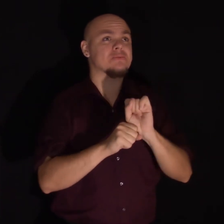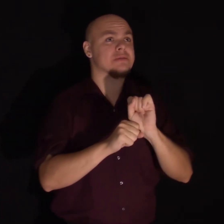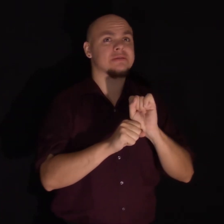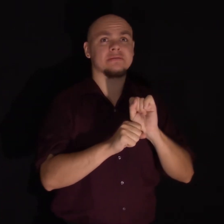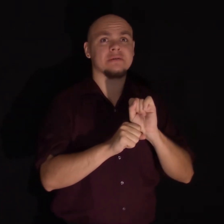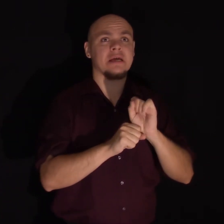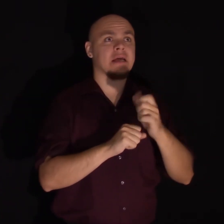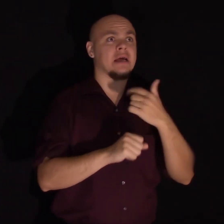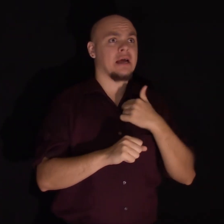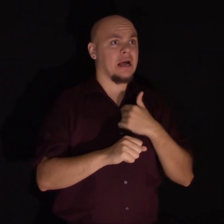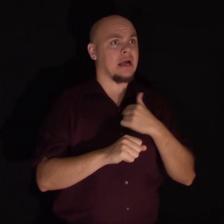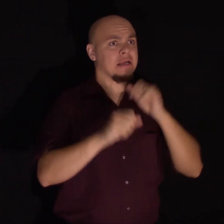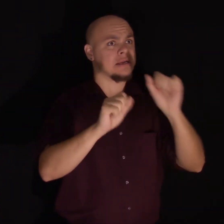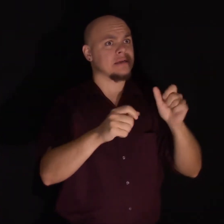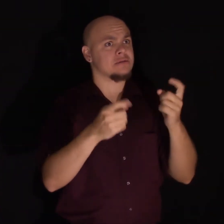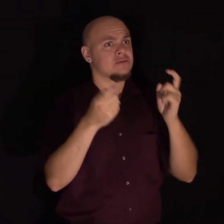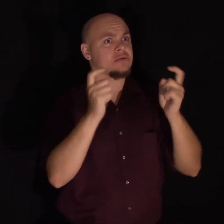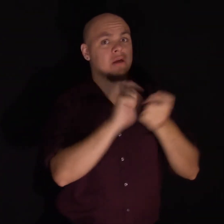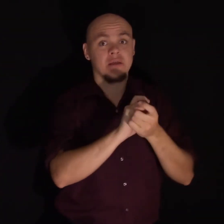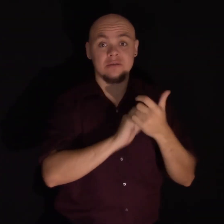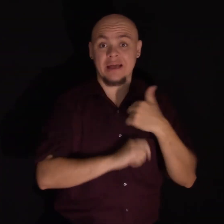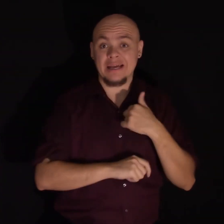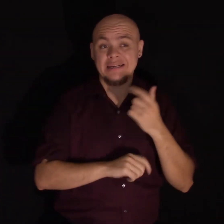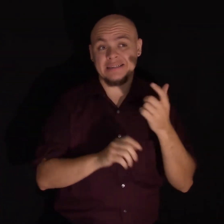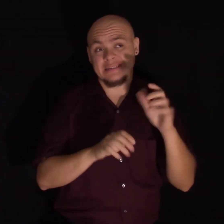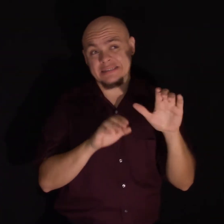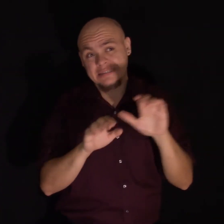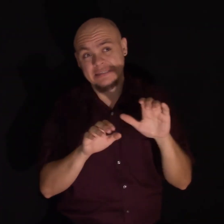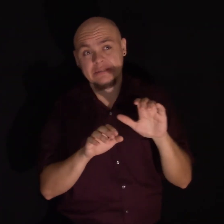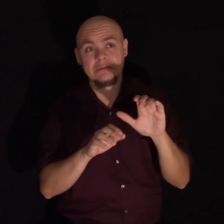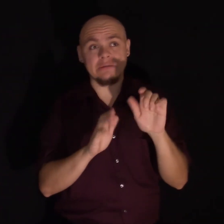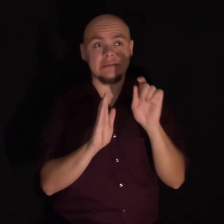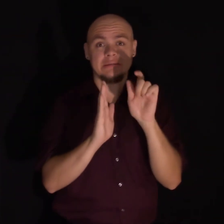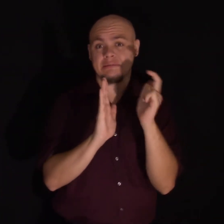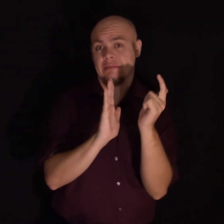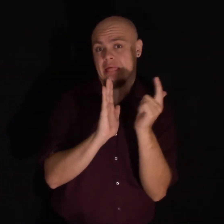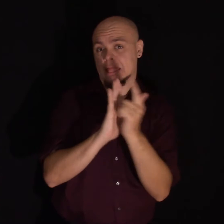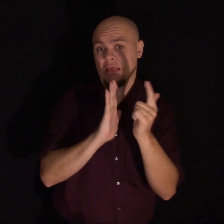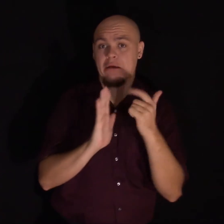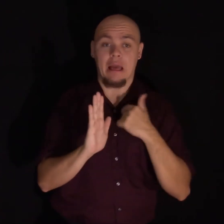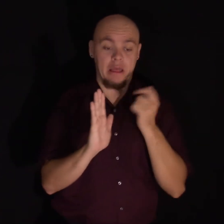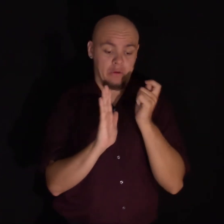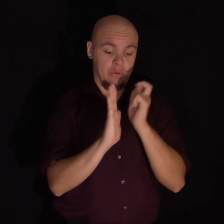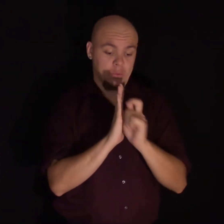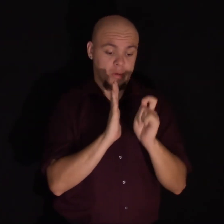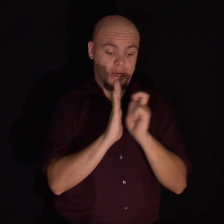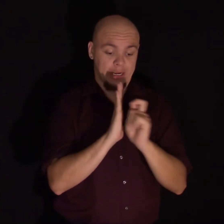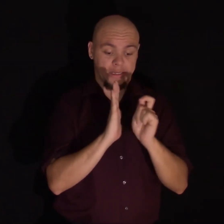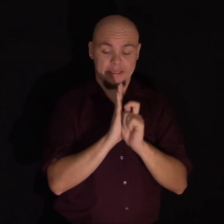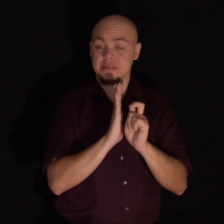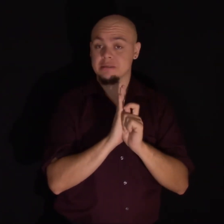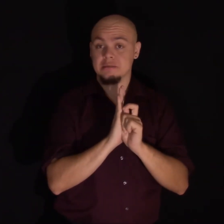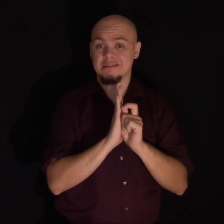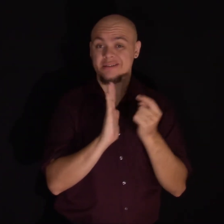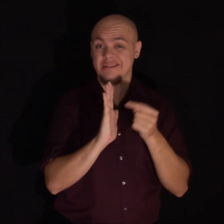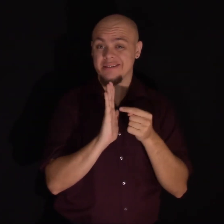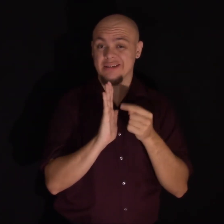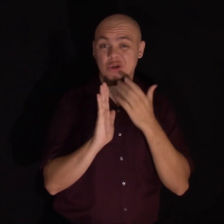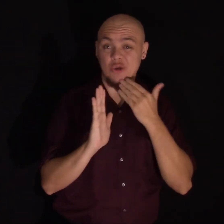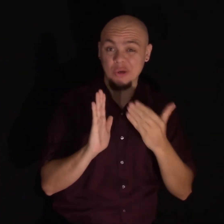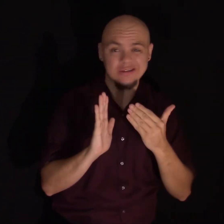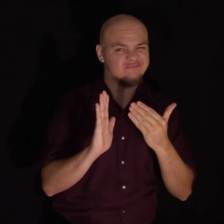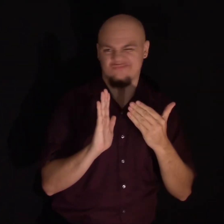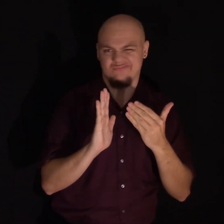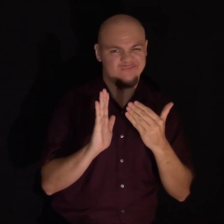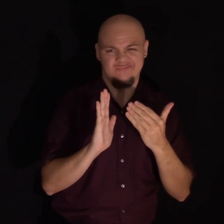So I did something that felt a little bit illegal. I started writing, not very well. And it felt like,